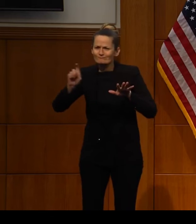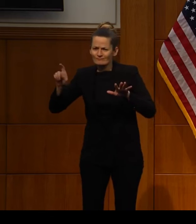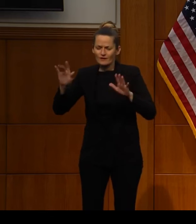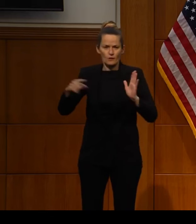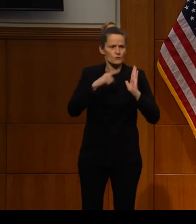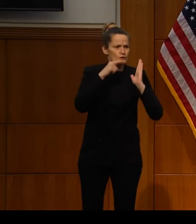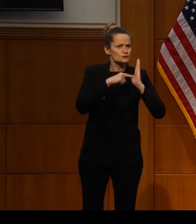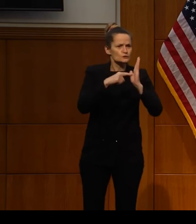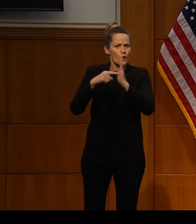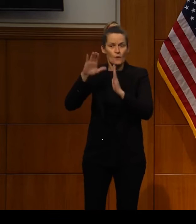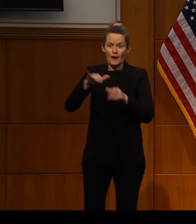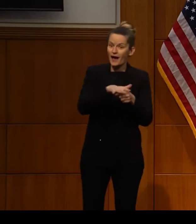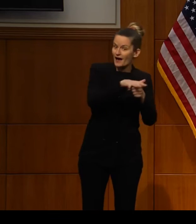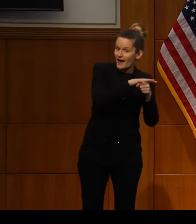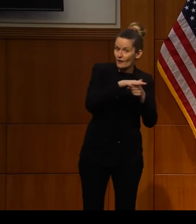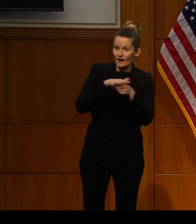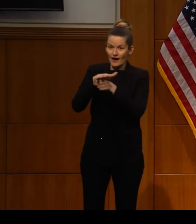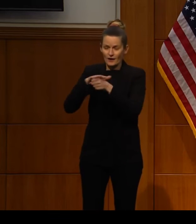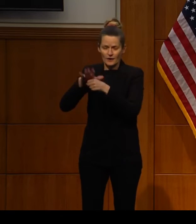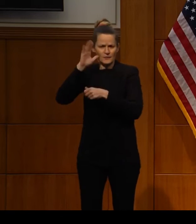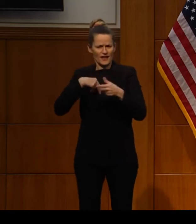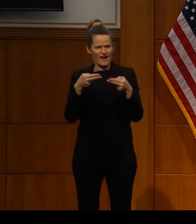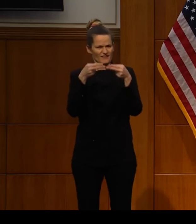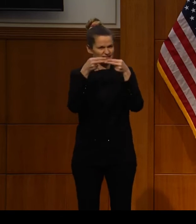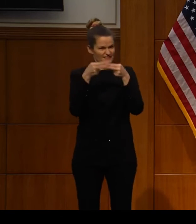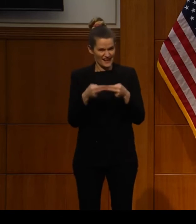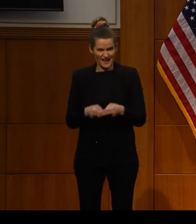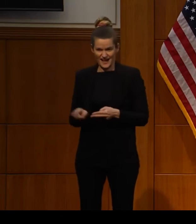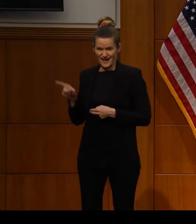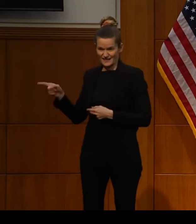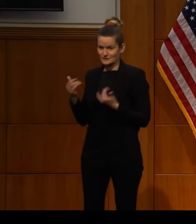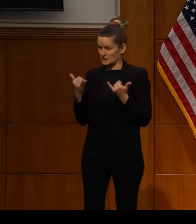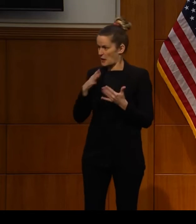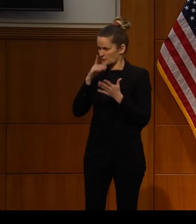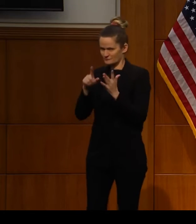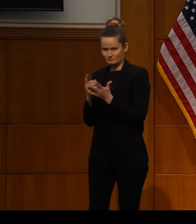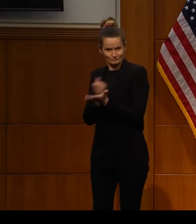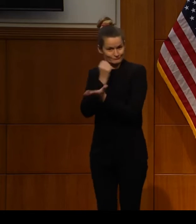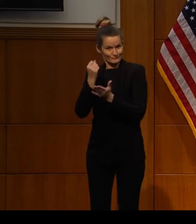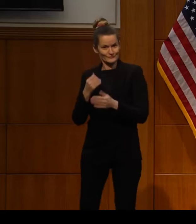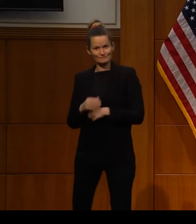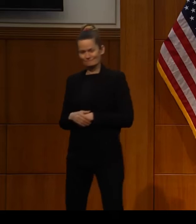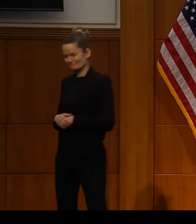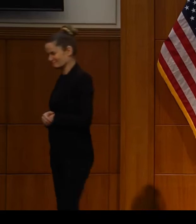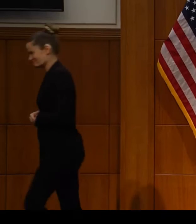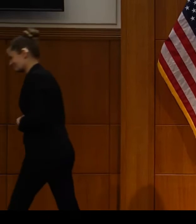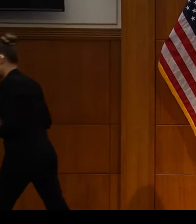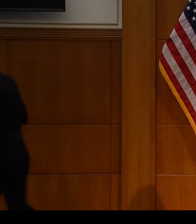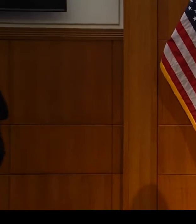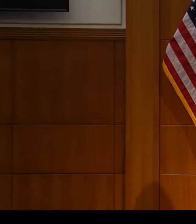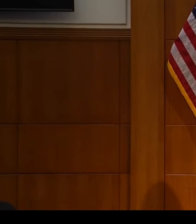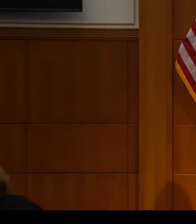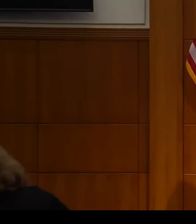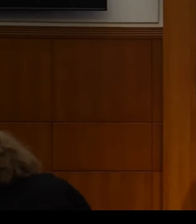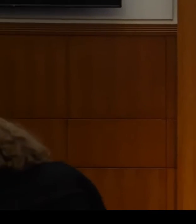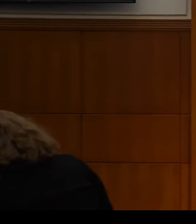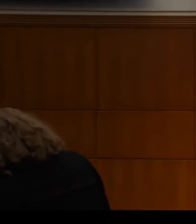walk you through that with a brief slideshow. So I'm going to give our interpreter an opportunity to move over to the screen.